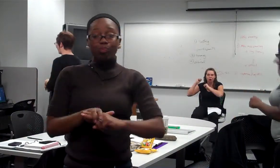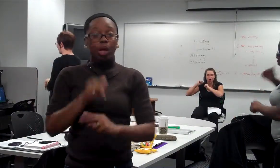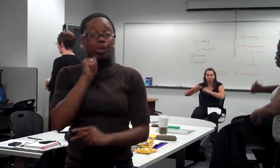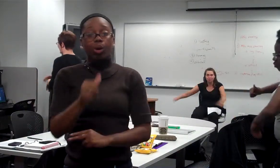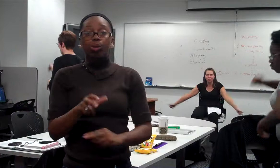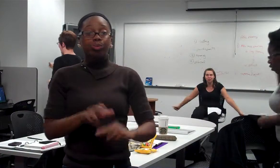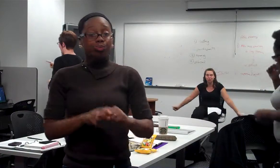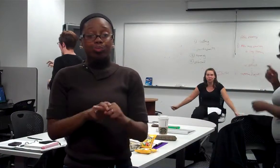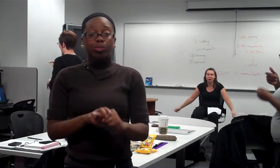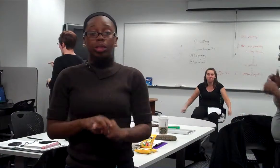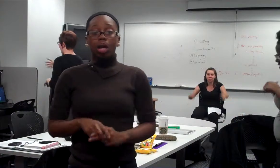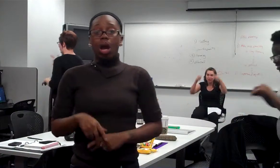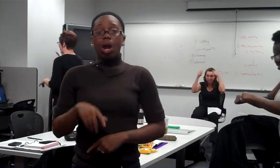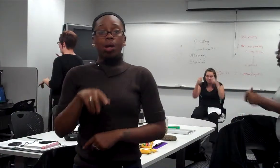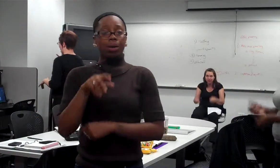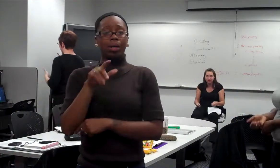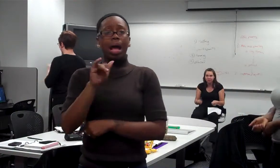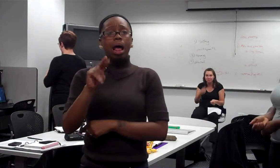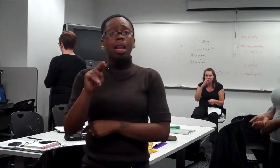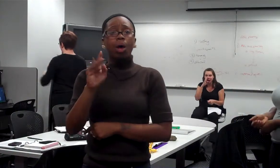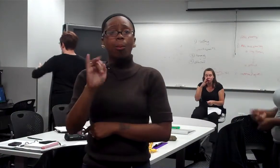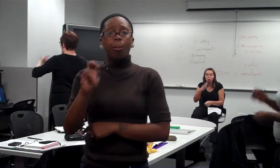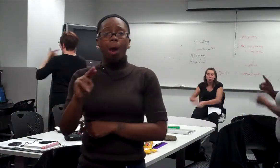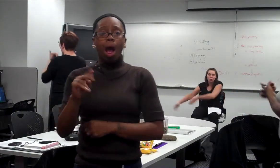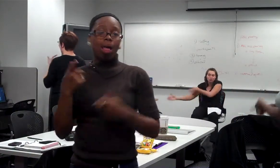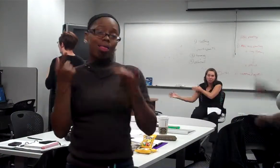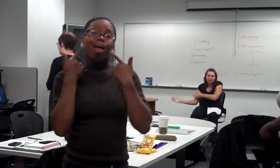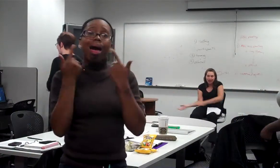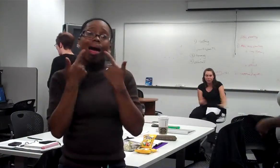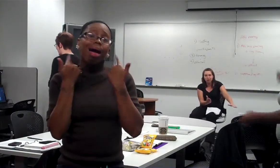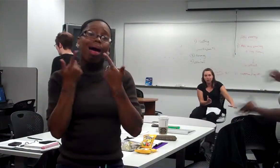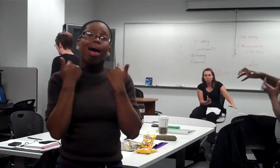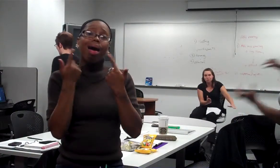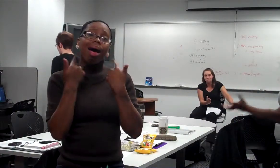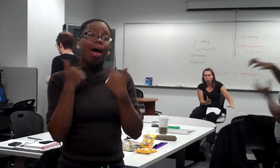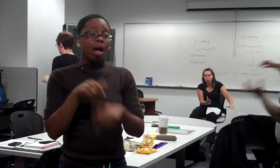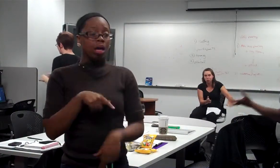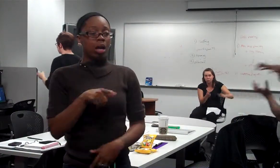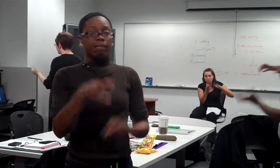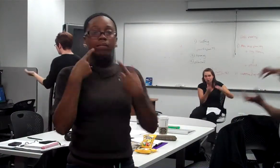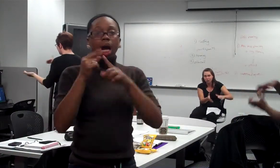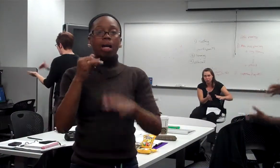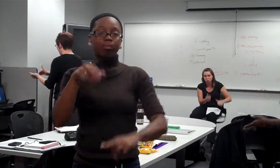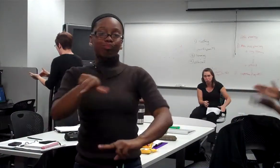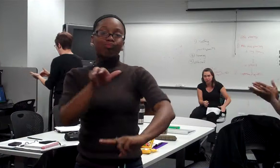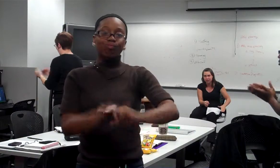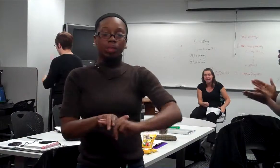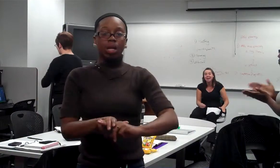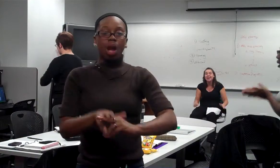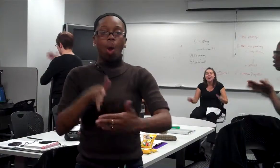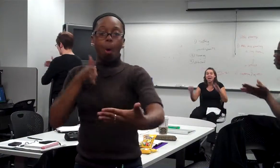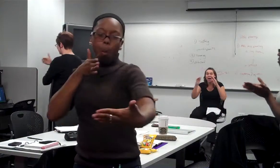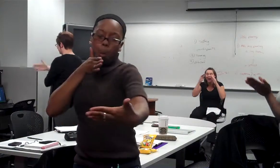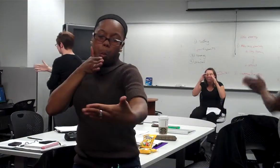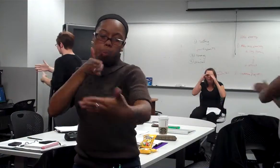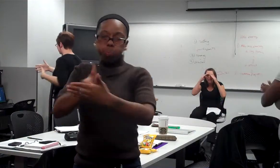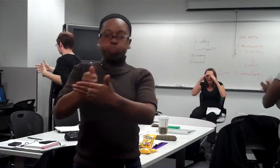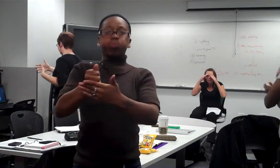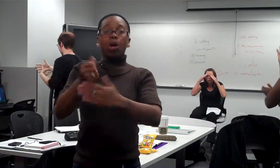Brian are hysterically laughing. He finally sits down. We slam into a fallen tree. And I'm like, Kevin,